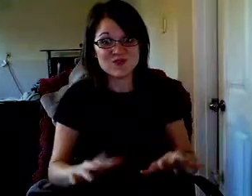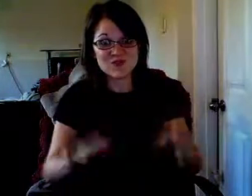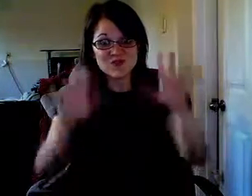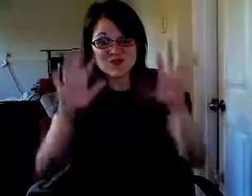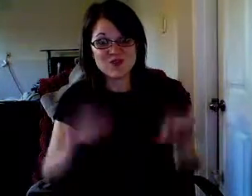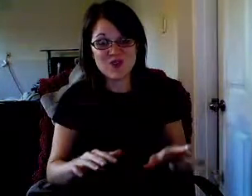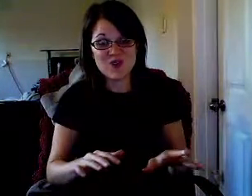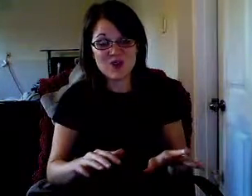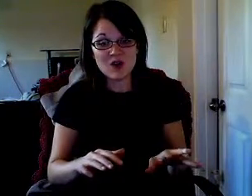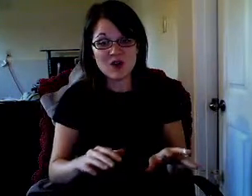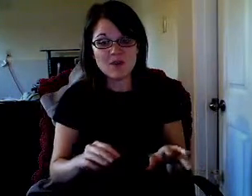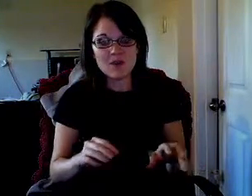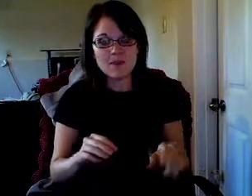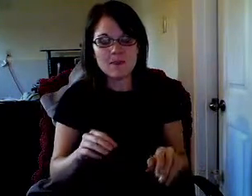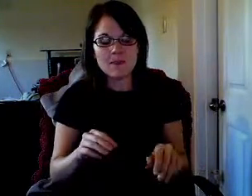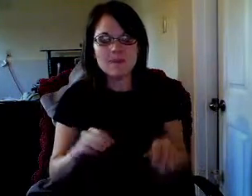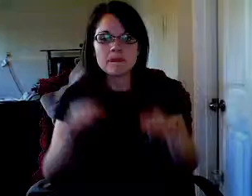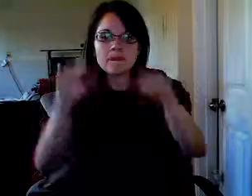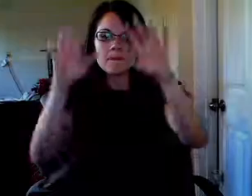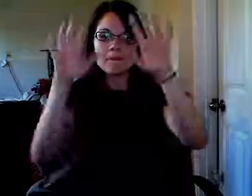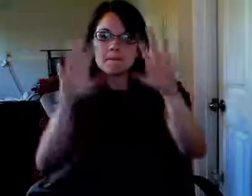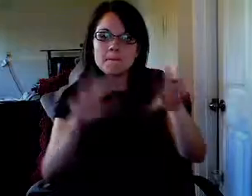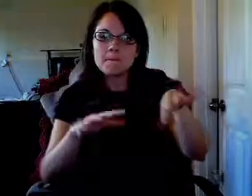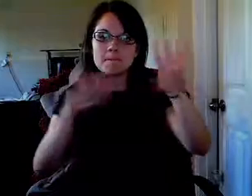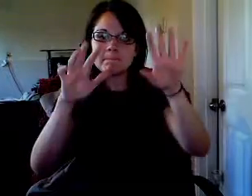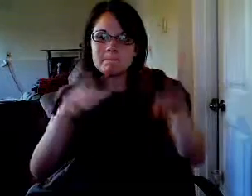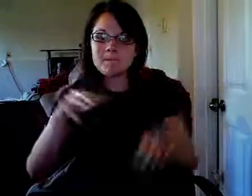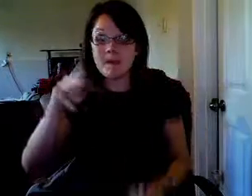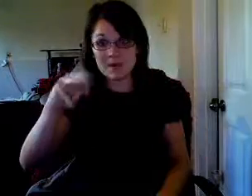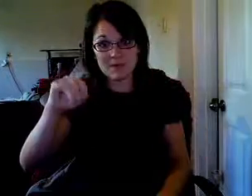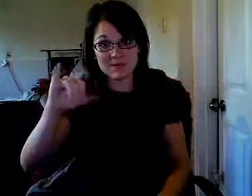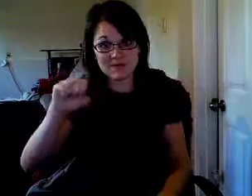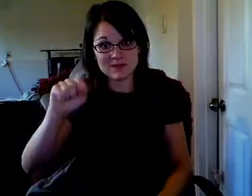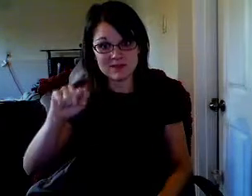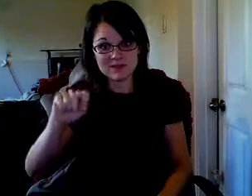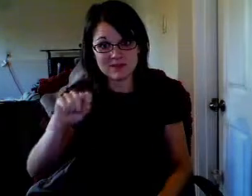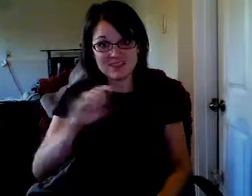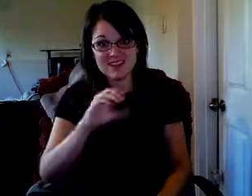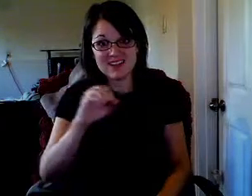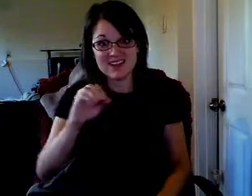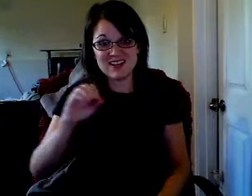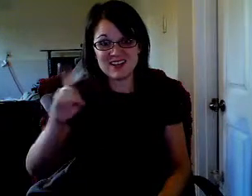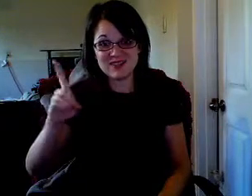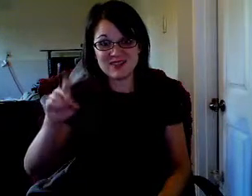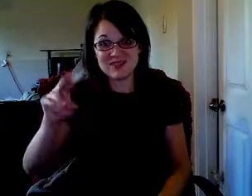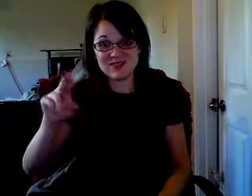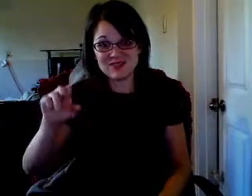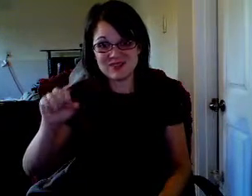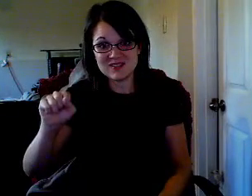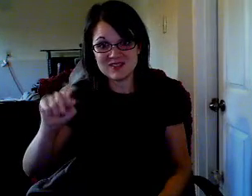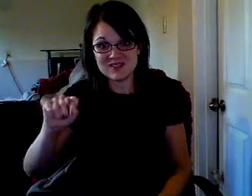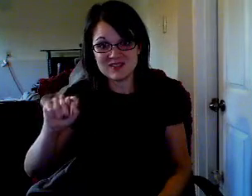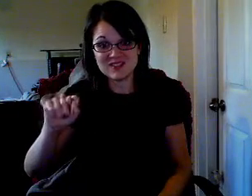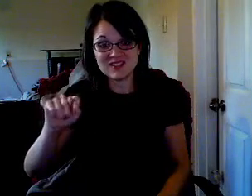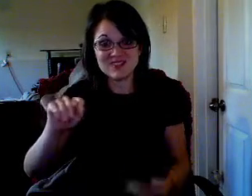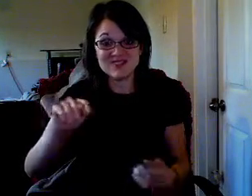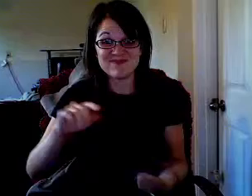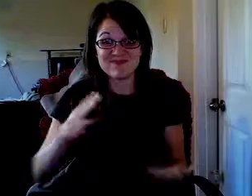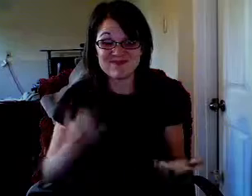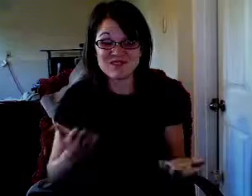The rain sometimes falls many miles from the source of pollution, but wherever it falls, it can have a serious effect on soil, trees, buildings,